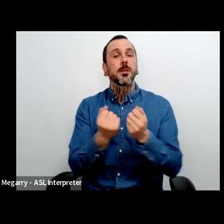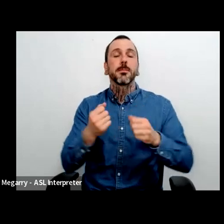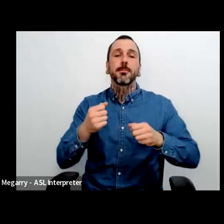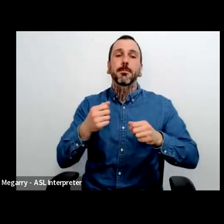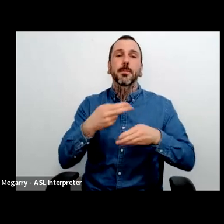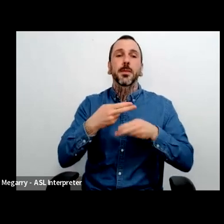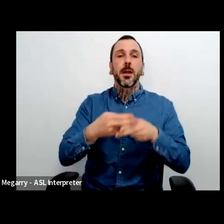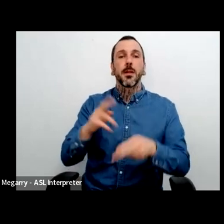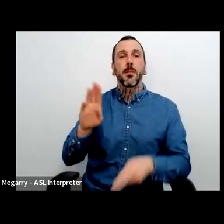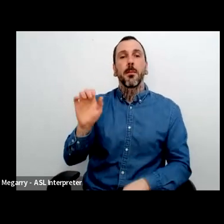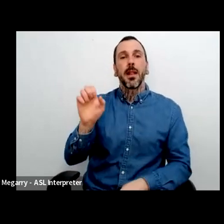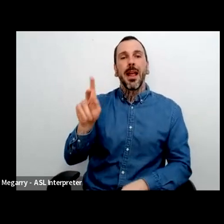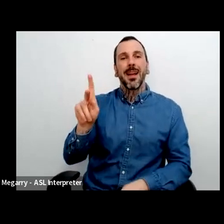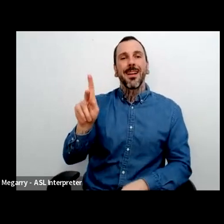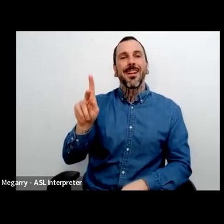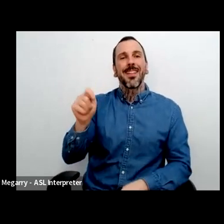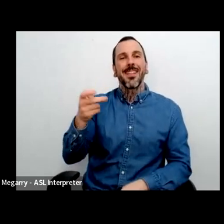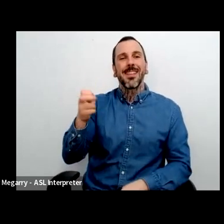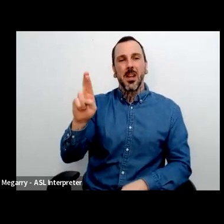the only dedicated,